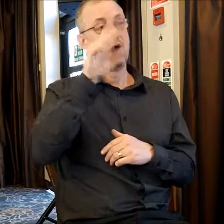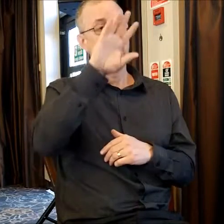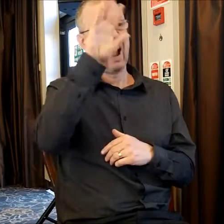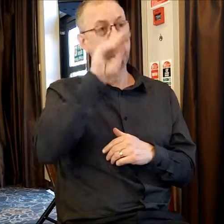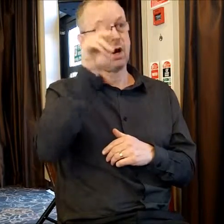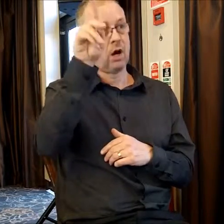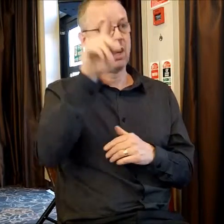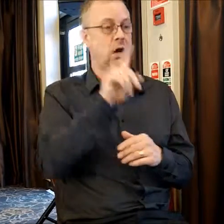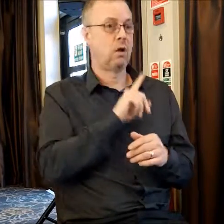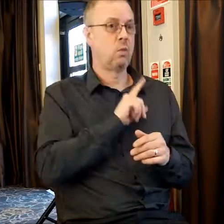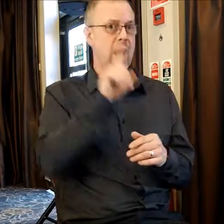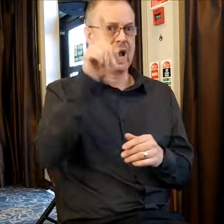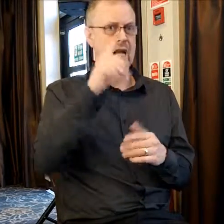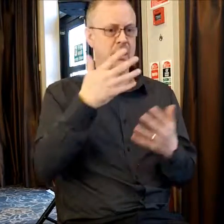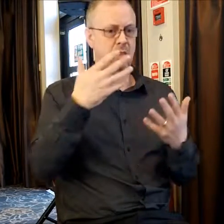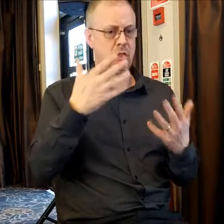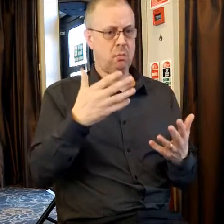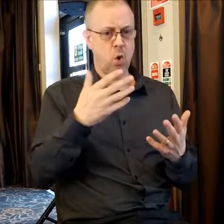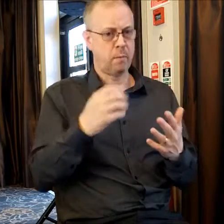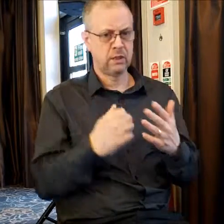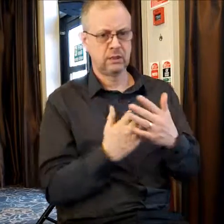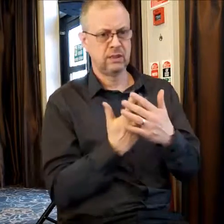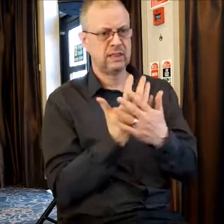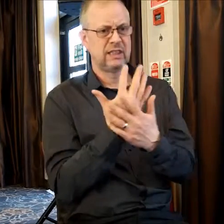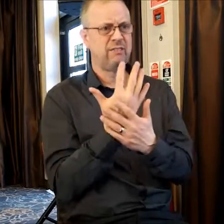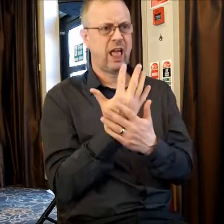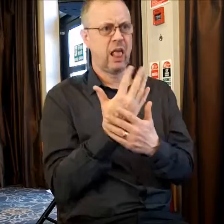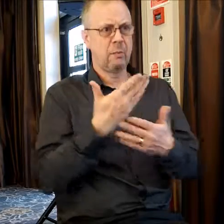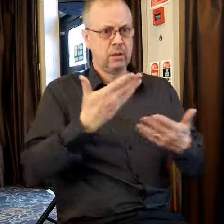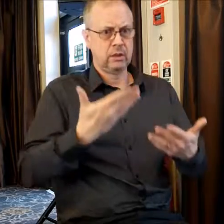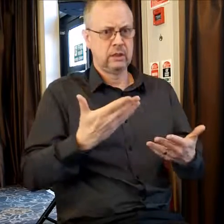know, and maybe if we take a bit of a note from